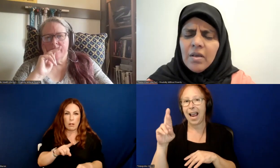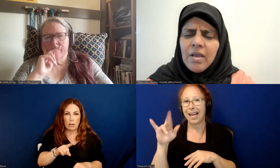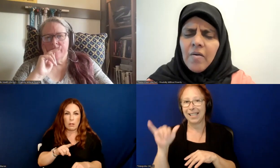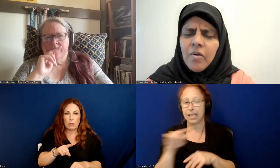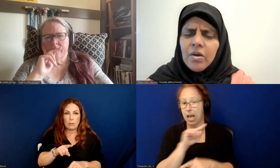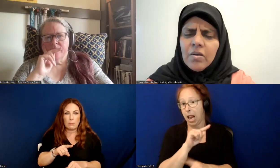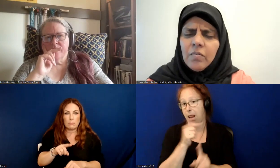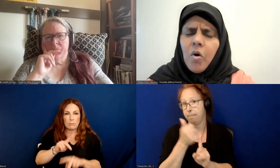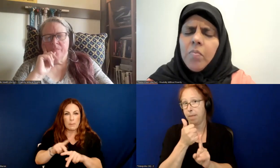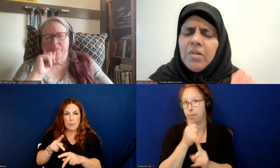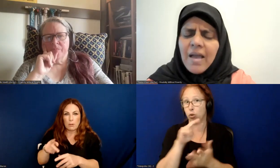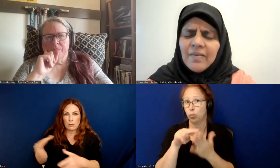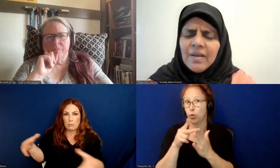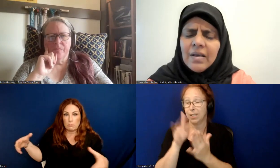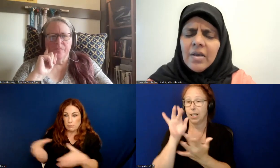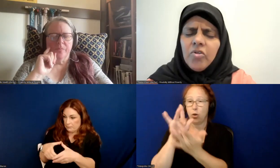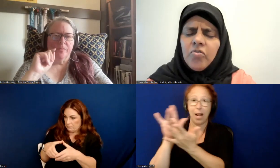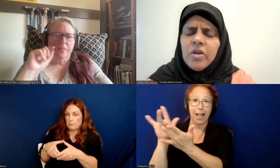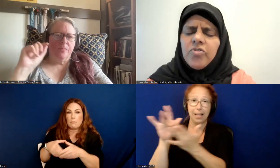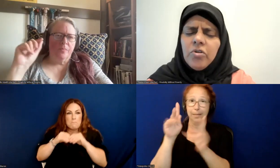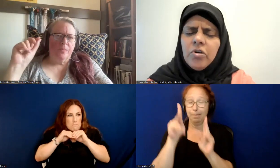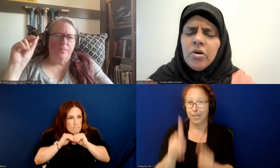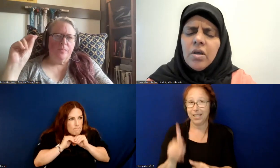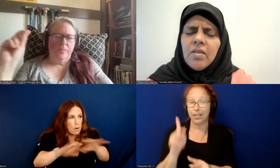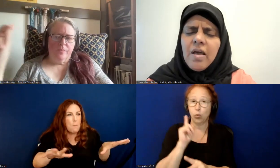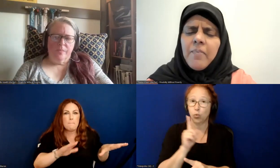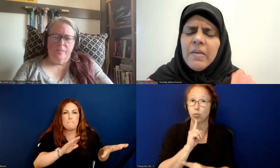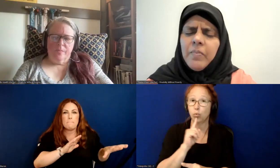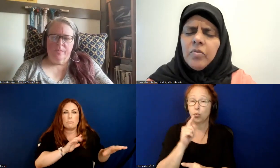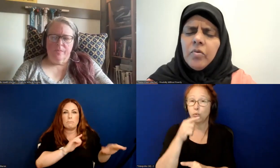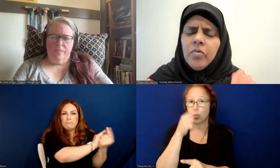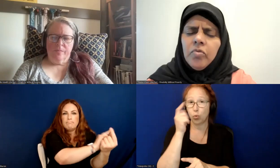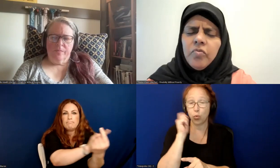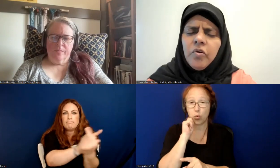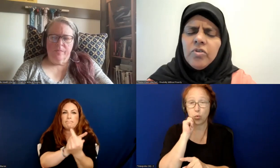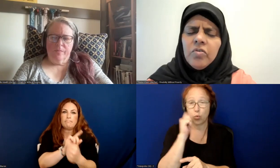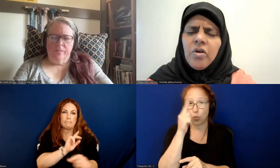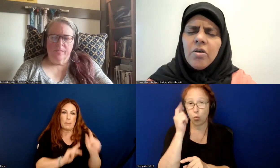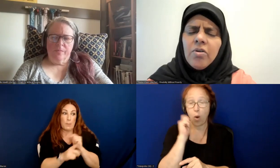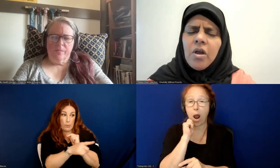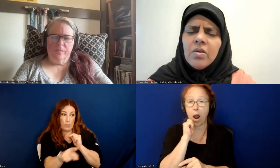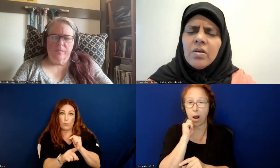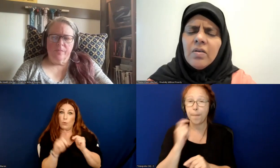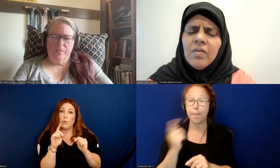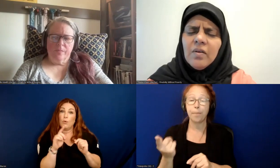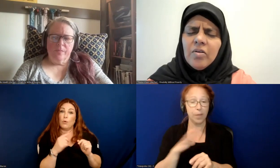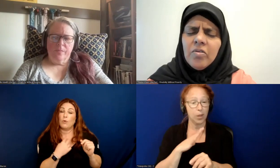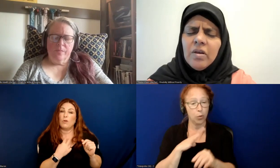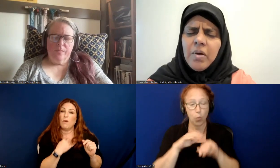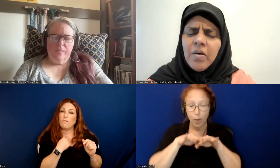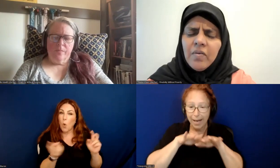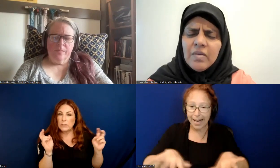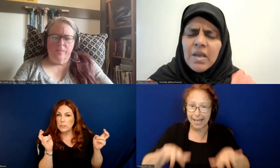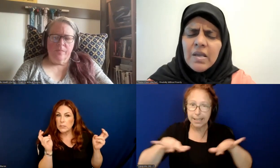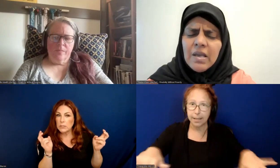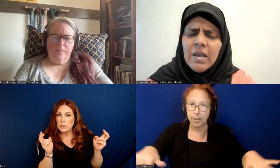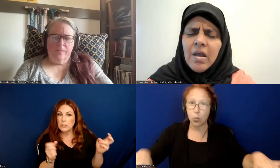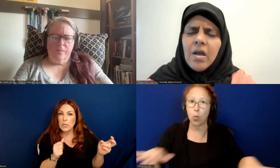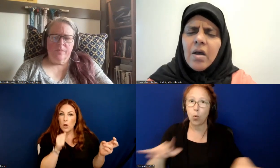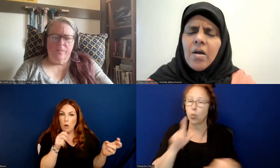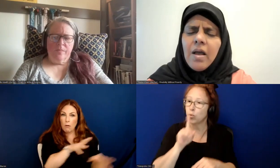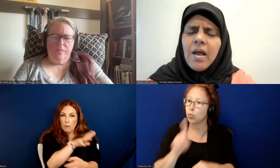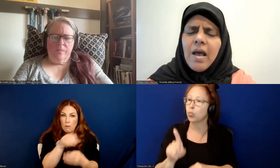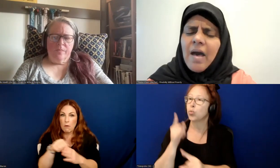network that we're mobilizing to ensure that people whose voices are not considered in policy